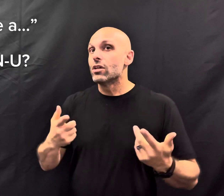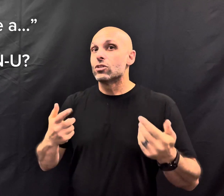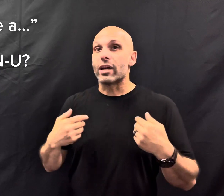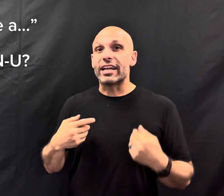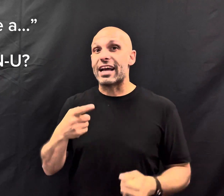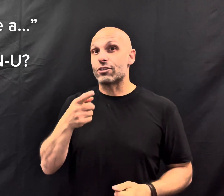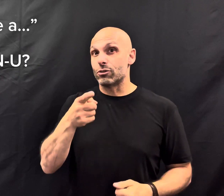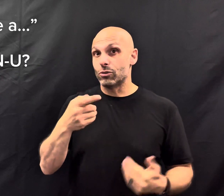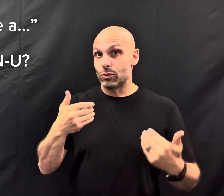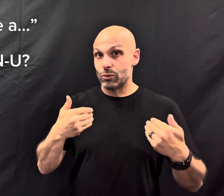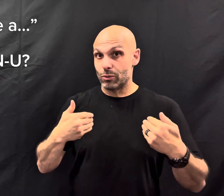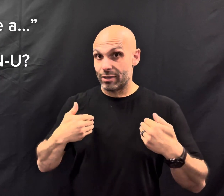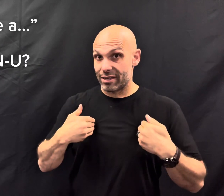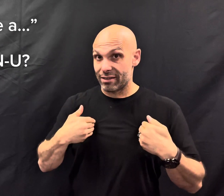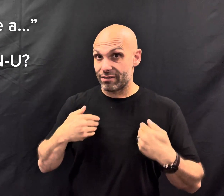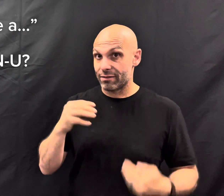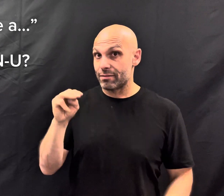So I can ask you,